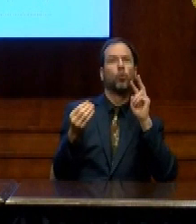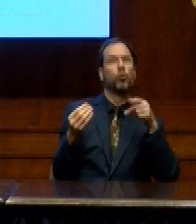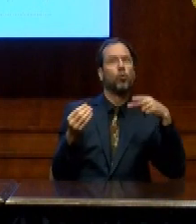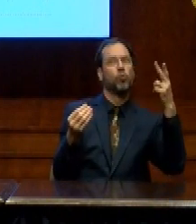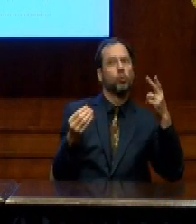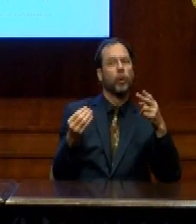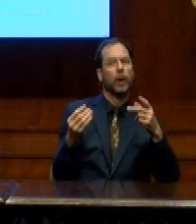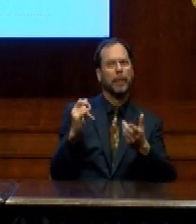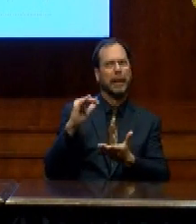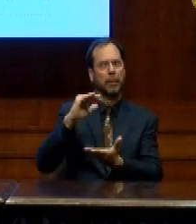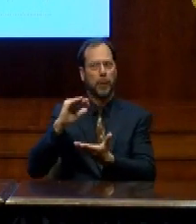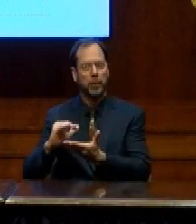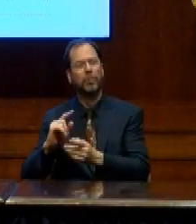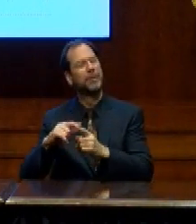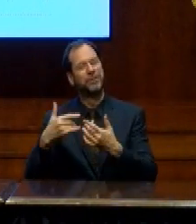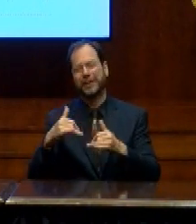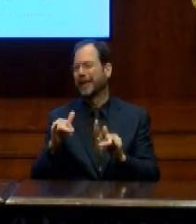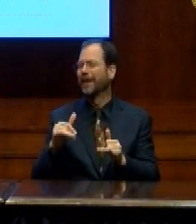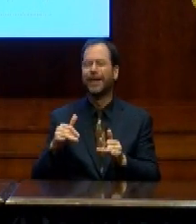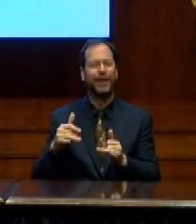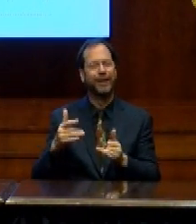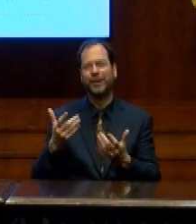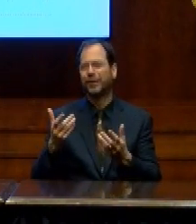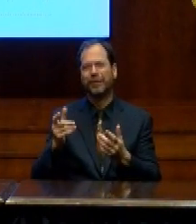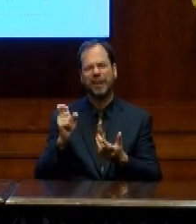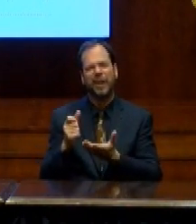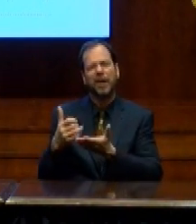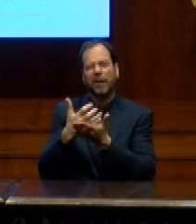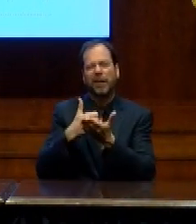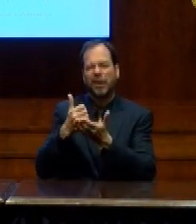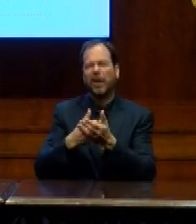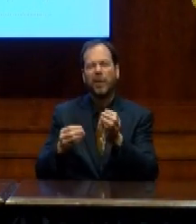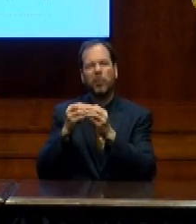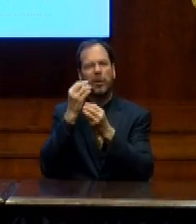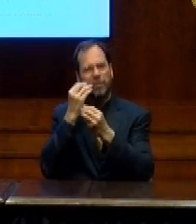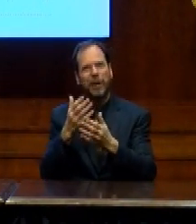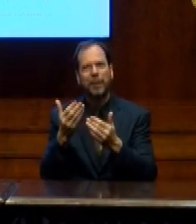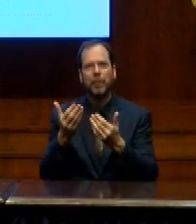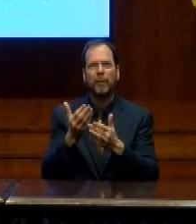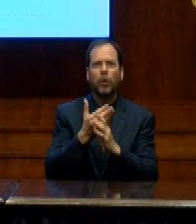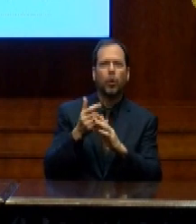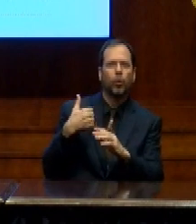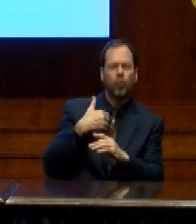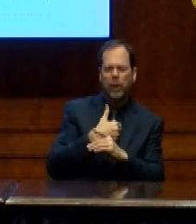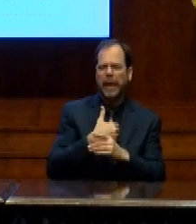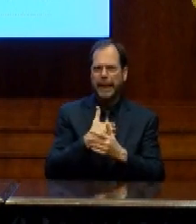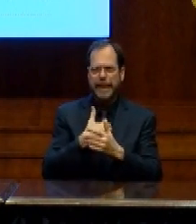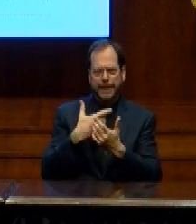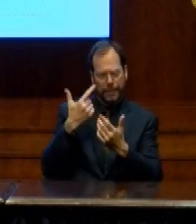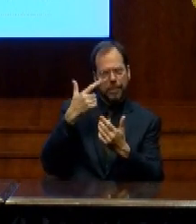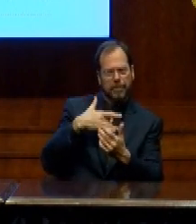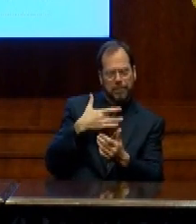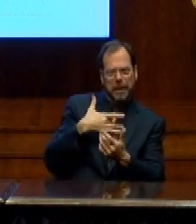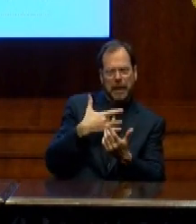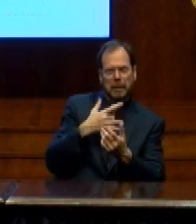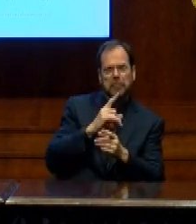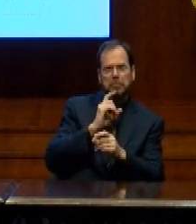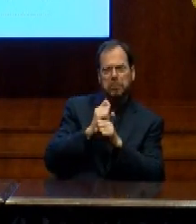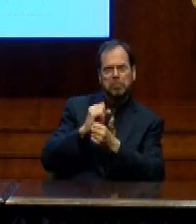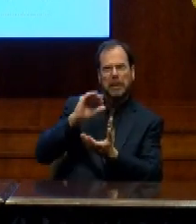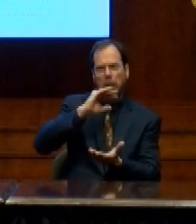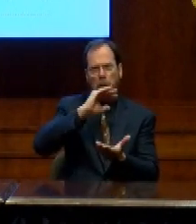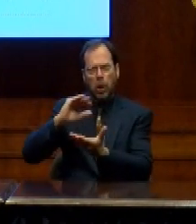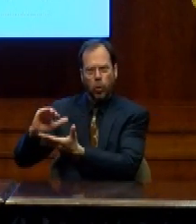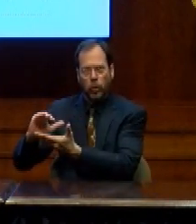ago. But we still have a lot more information to gather before we can start making any positive predictions about Harris